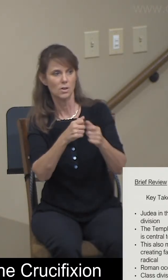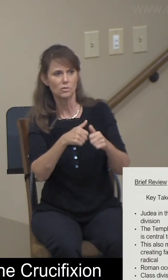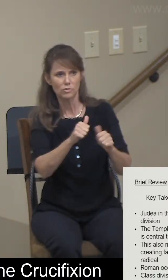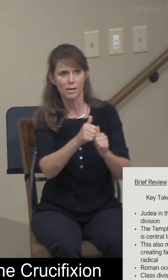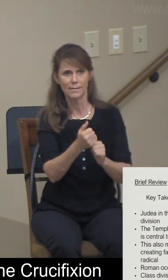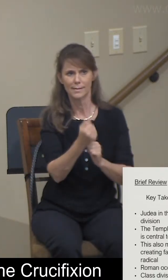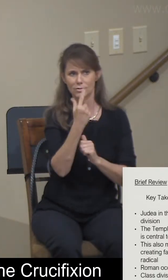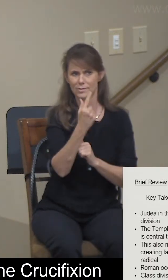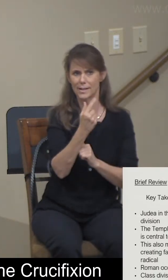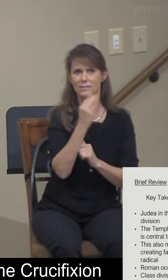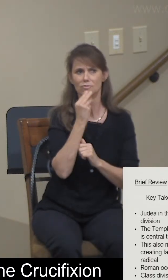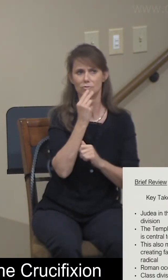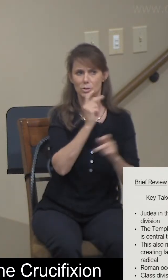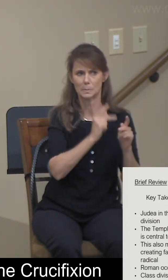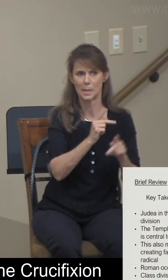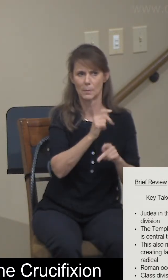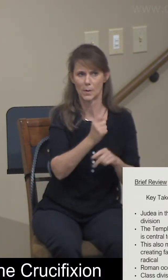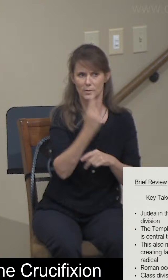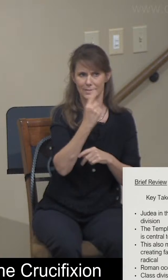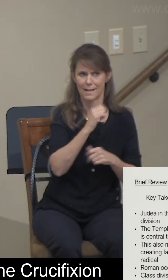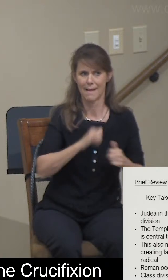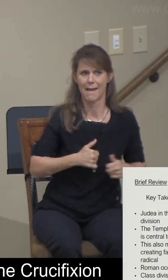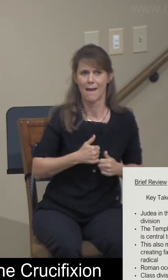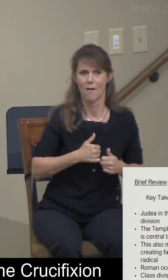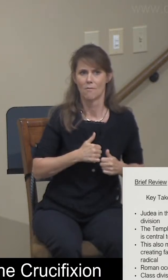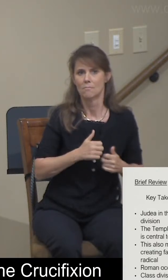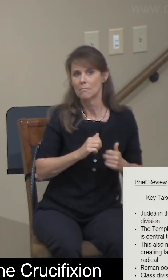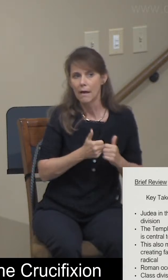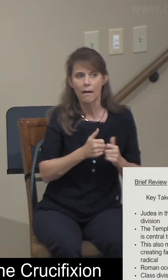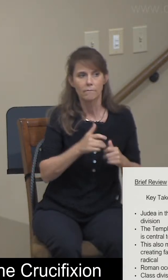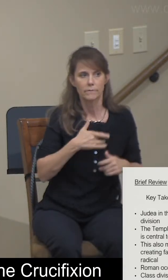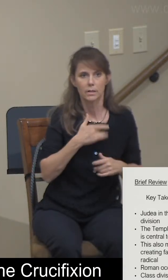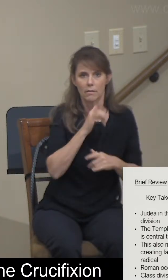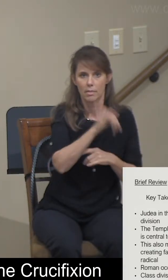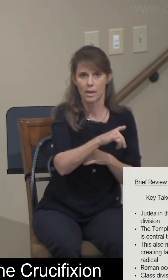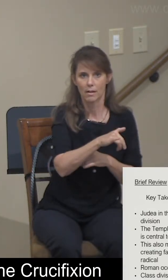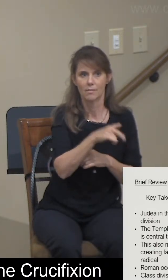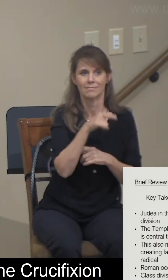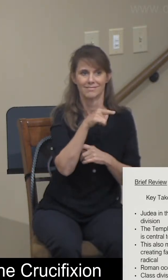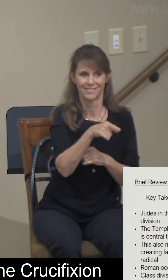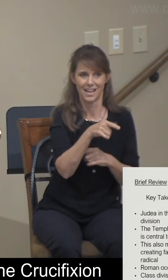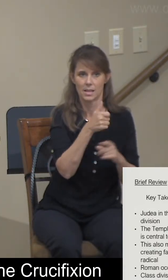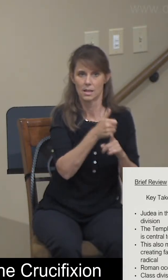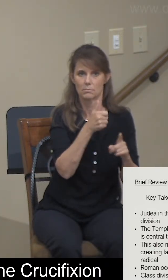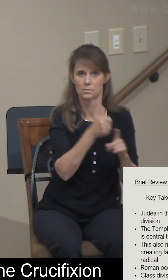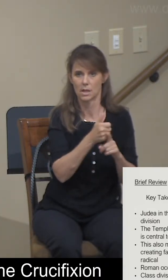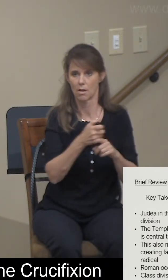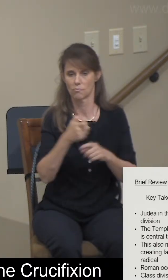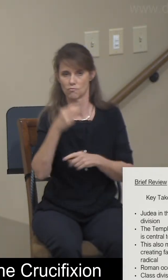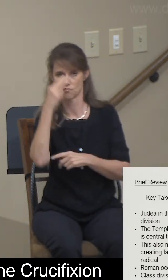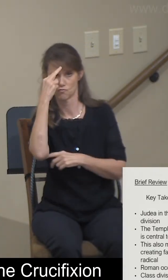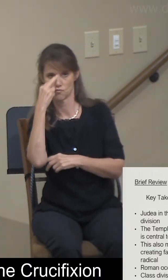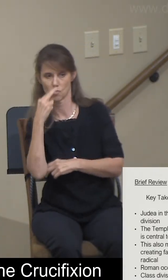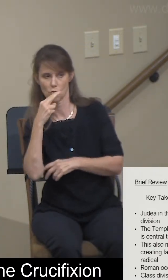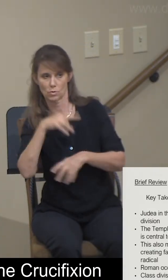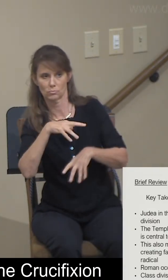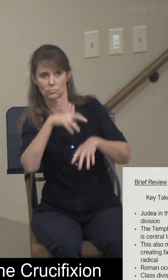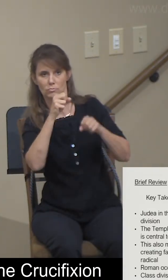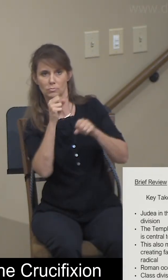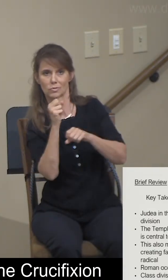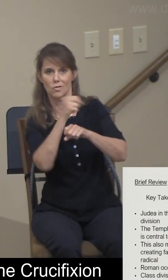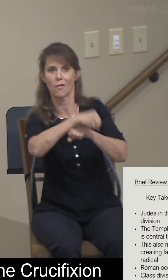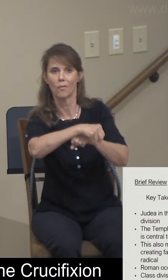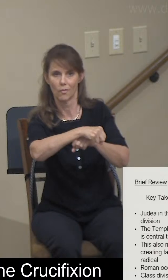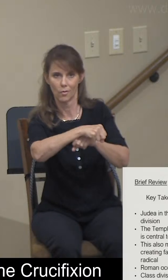it's like to be Jewish in this period, is to understand the mindset of a conquered people. This plays a huge and important role in the daily life